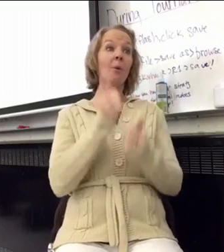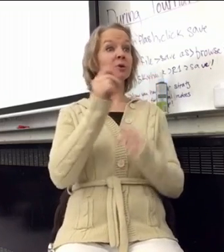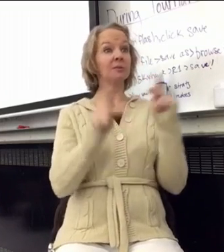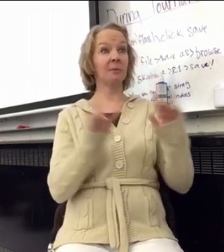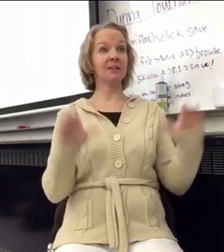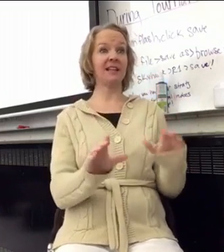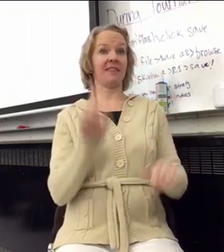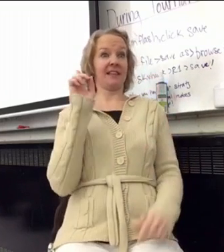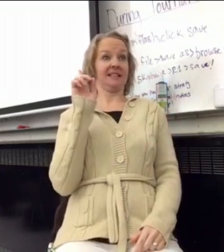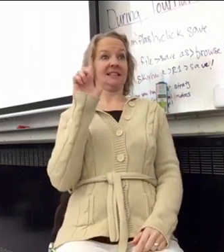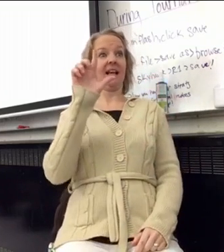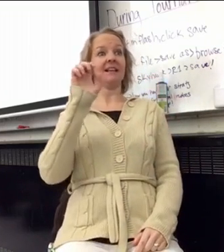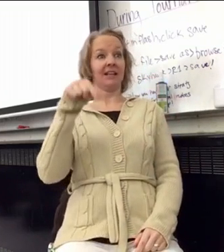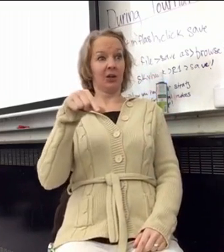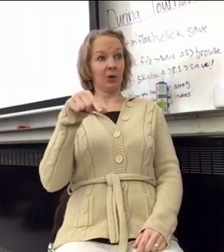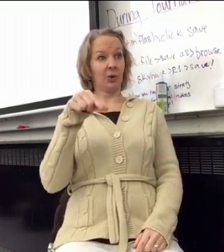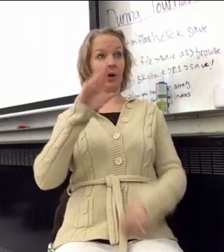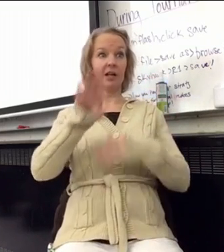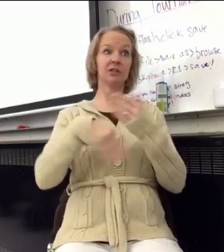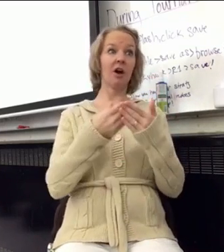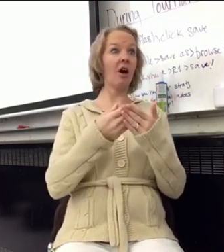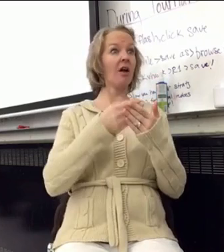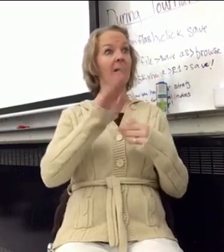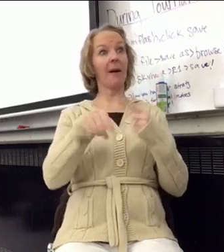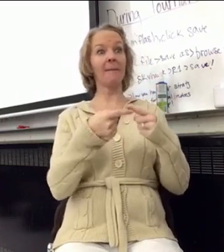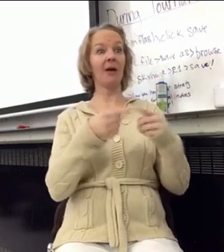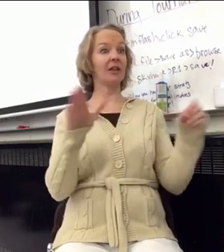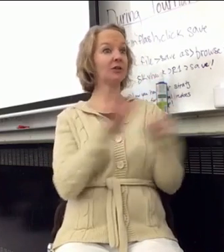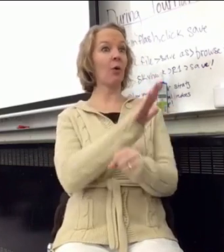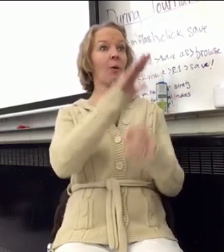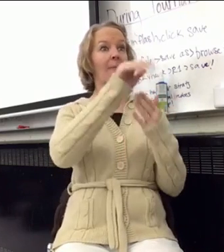did this LEQ last year, and it was all on this entire packet.